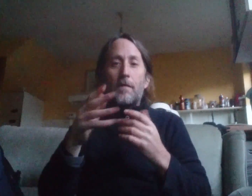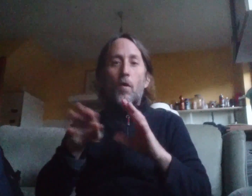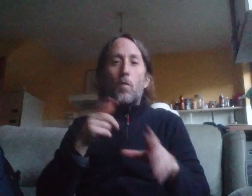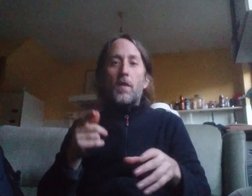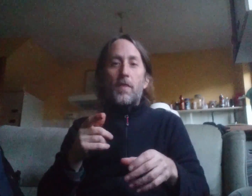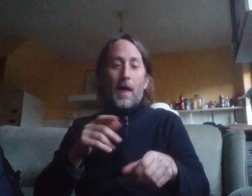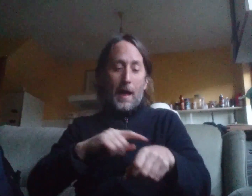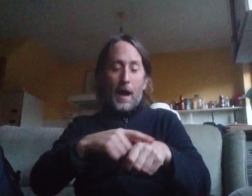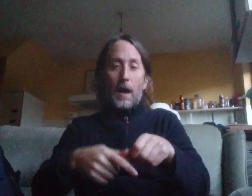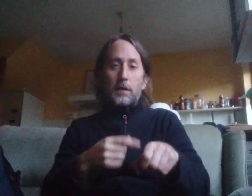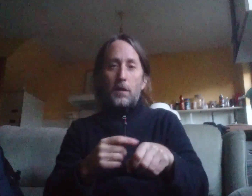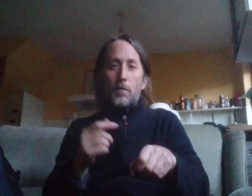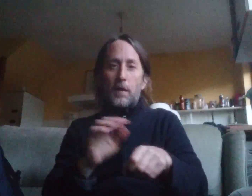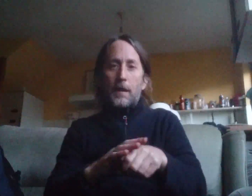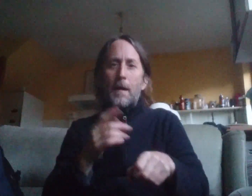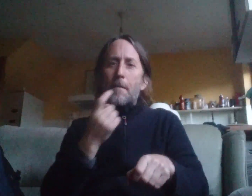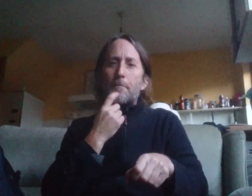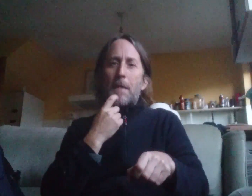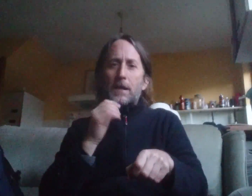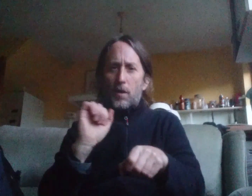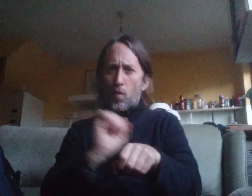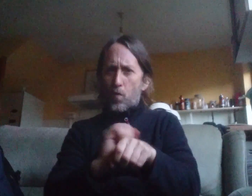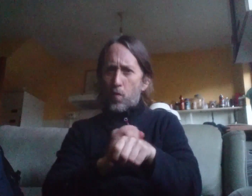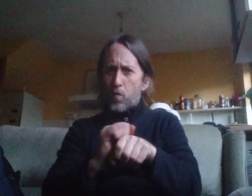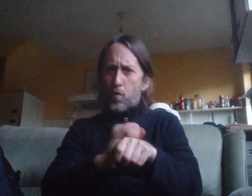designed specially for the dining room table.